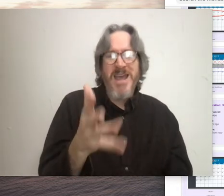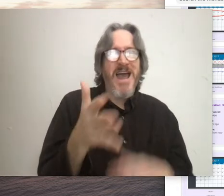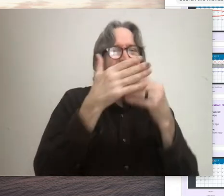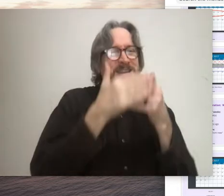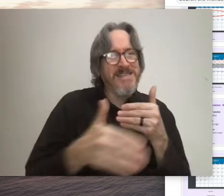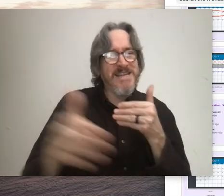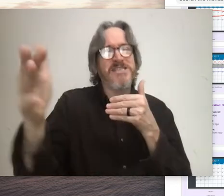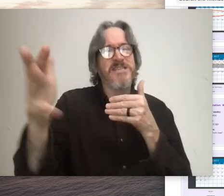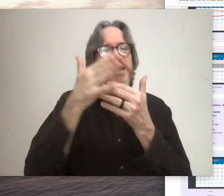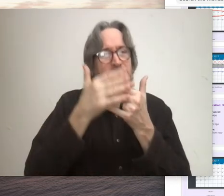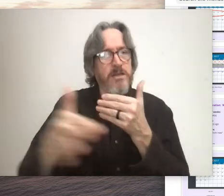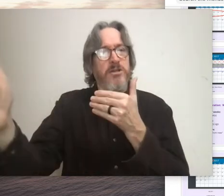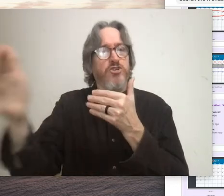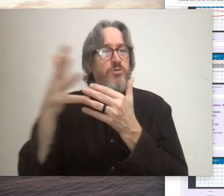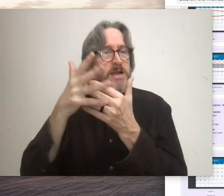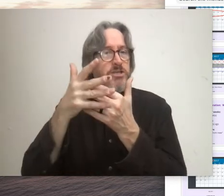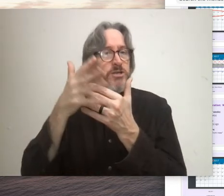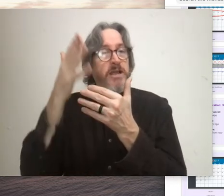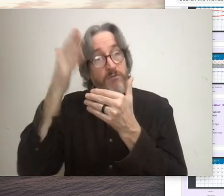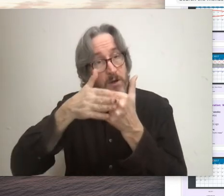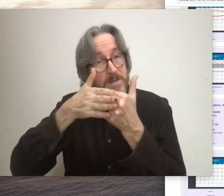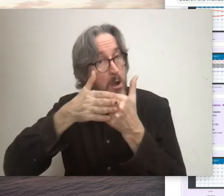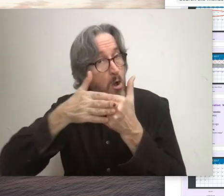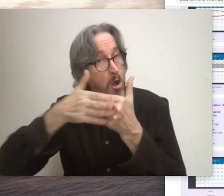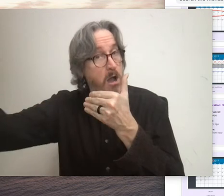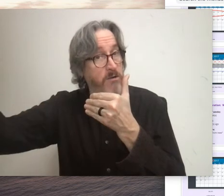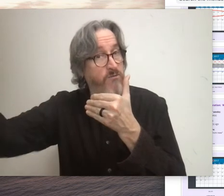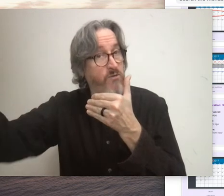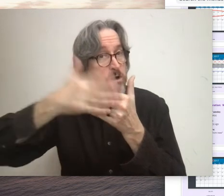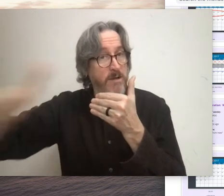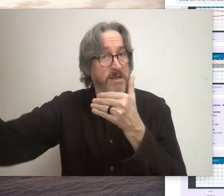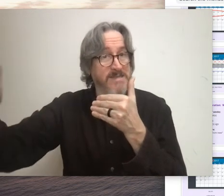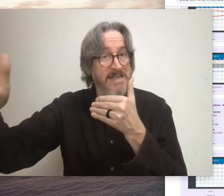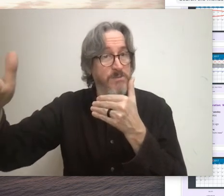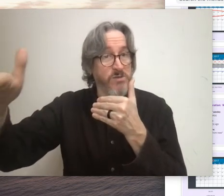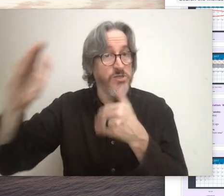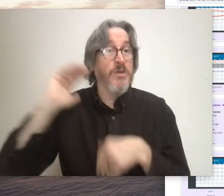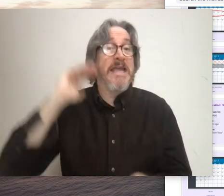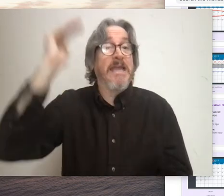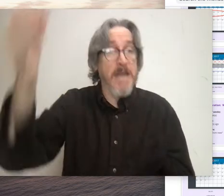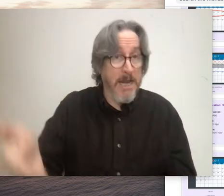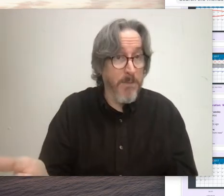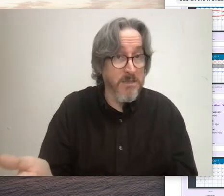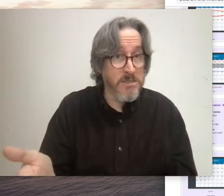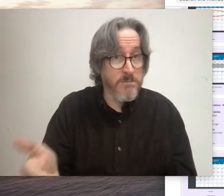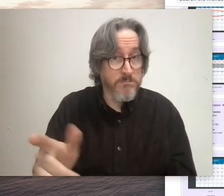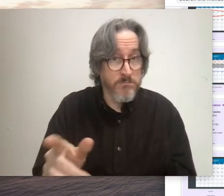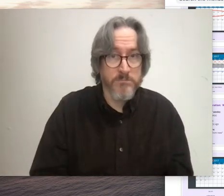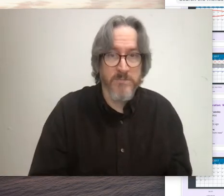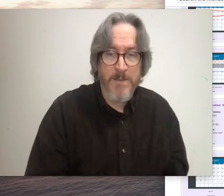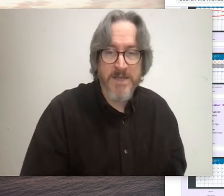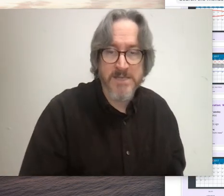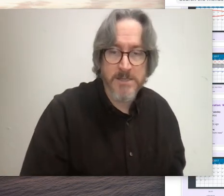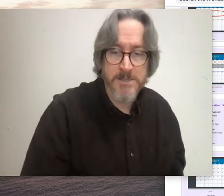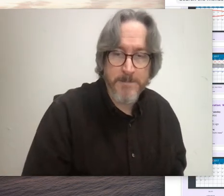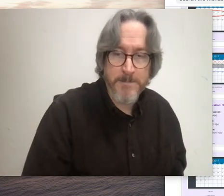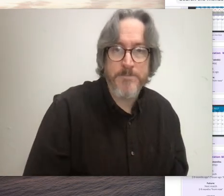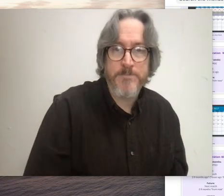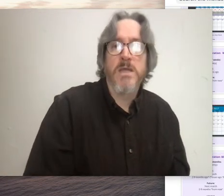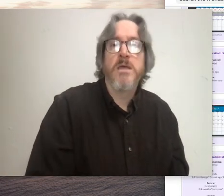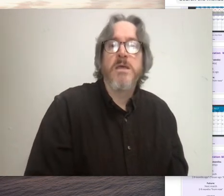Future. This tends to be duration, like from now on for 9 months, as opposed to in 9 months, if that makes